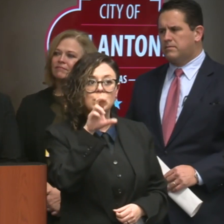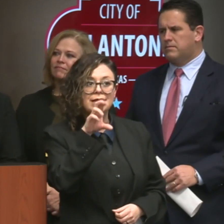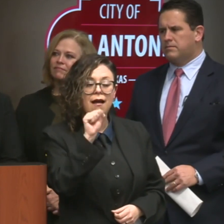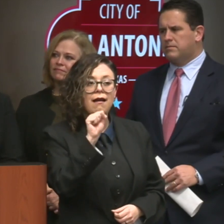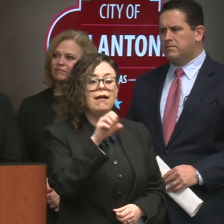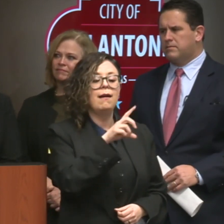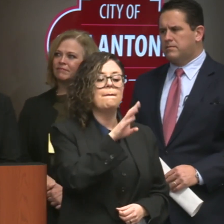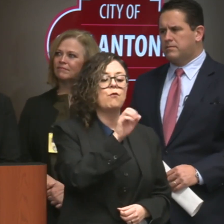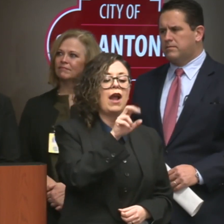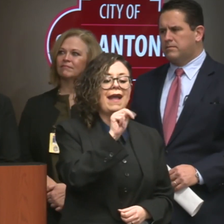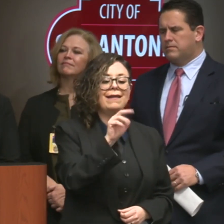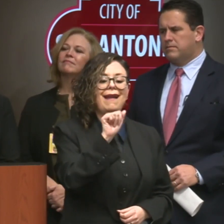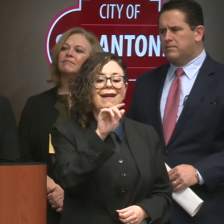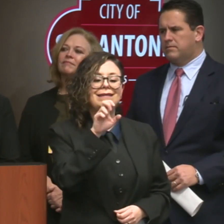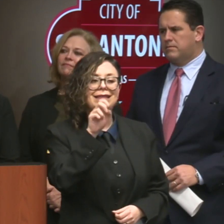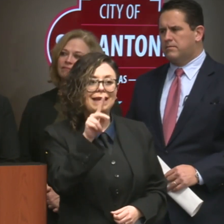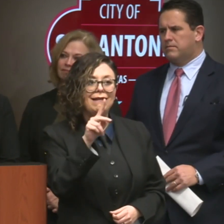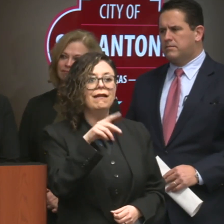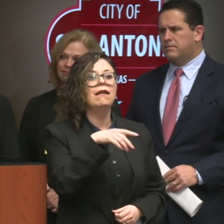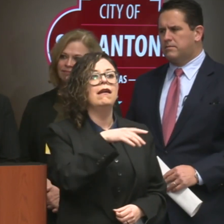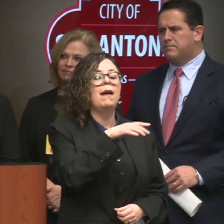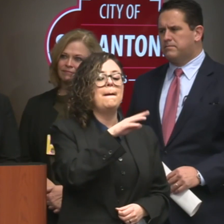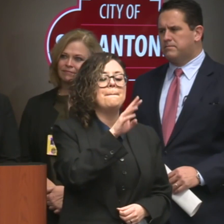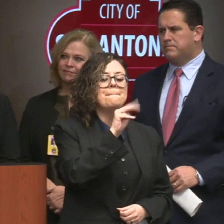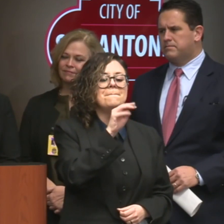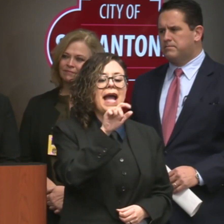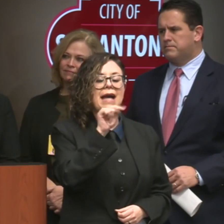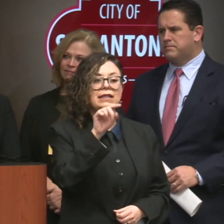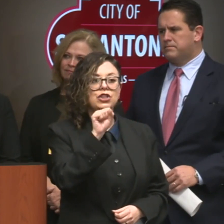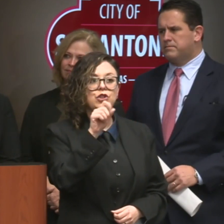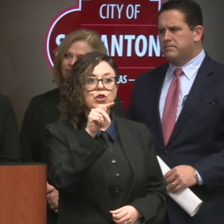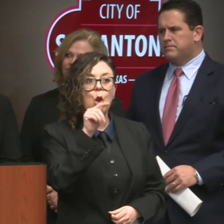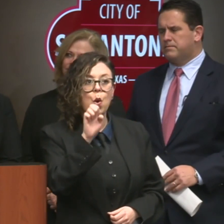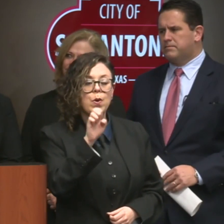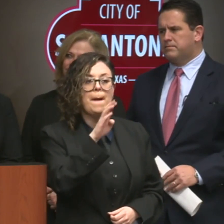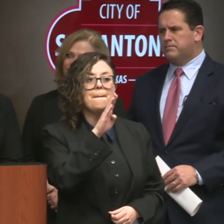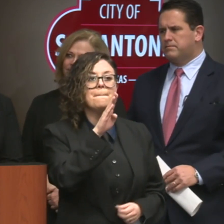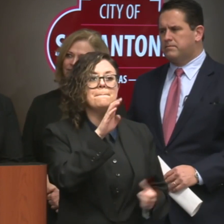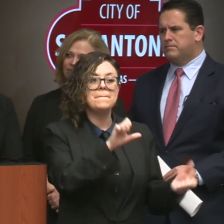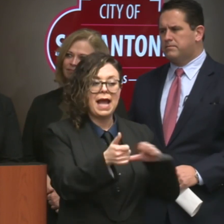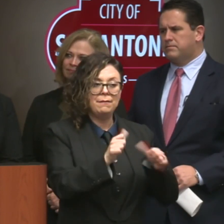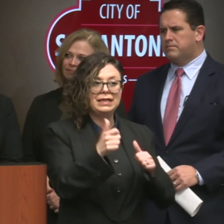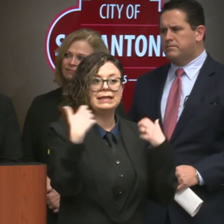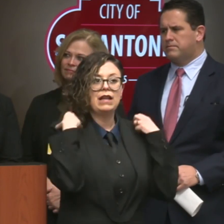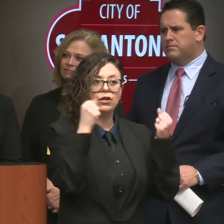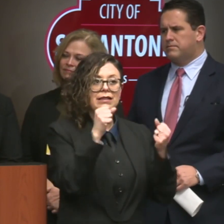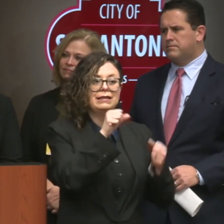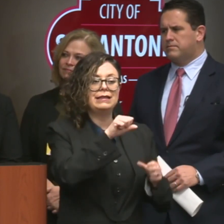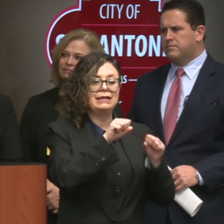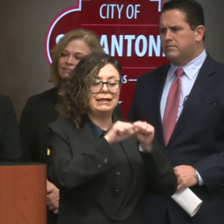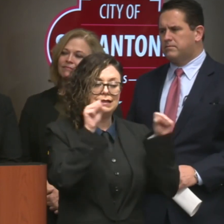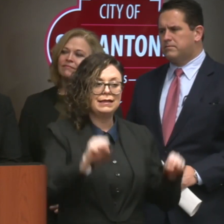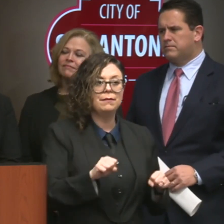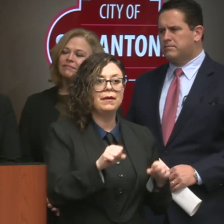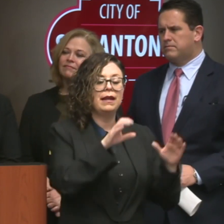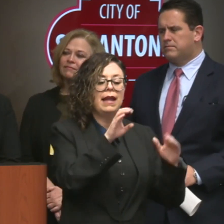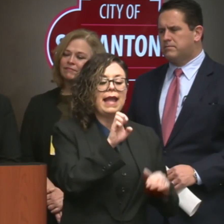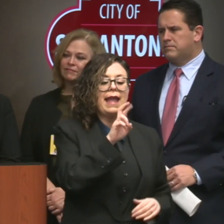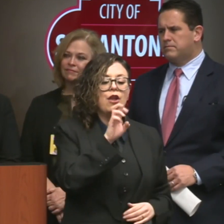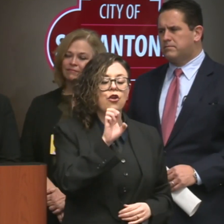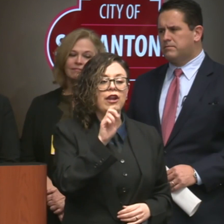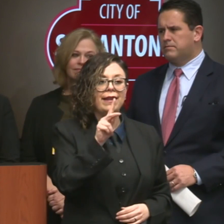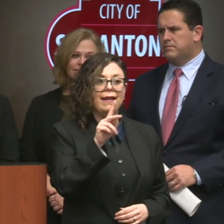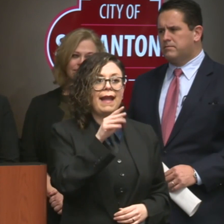Health System, Matt Stone, Baptist Health System, Eric Epley from the Southwest Texas Regional Advisory